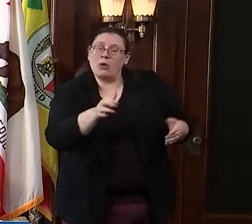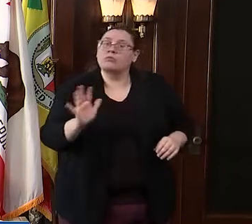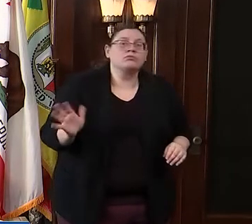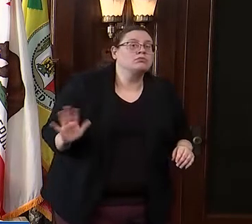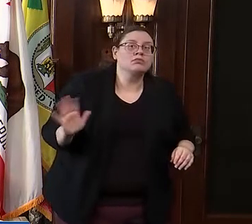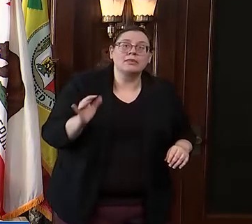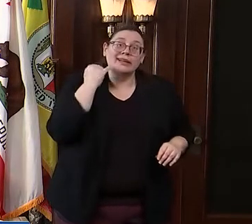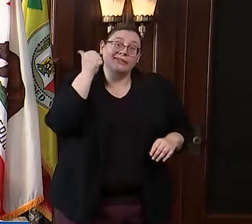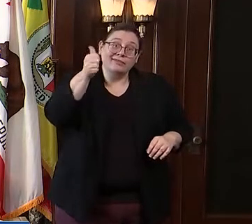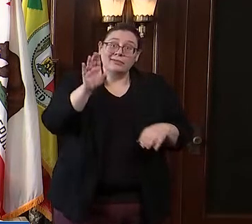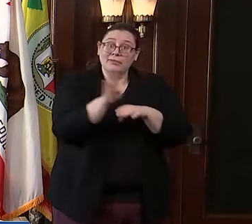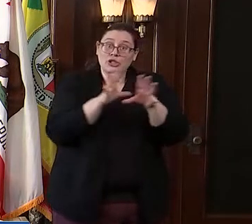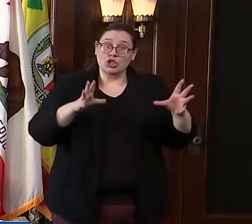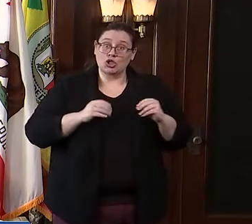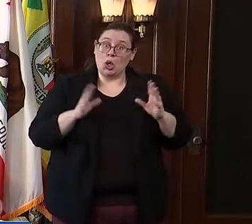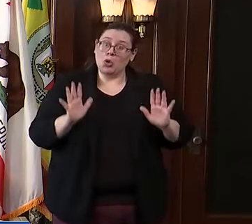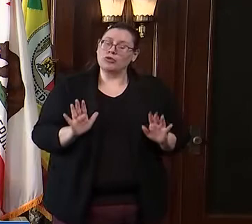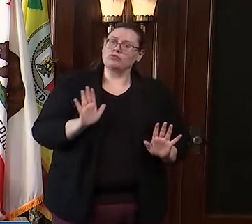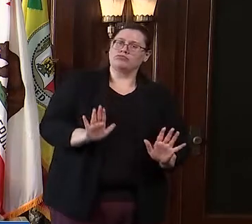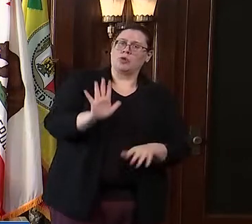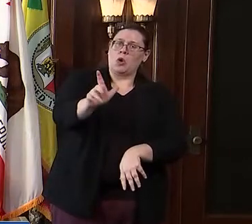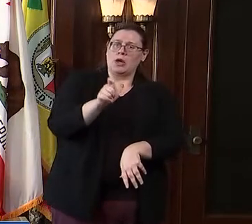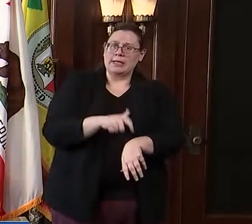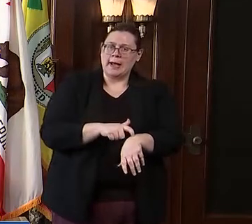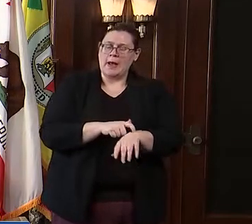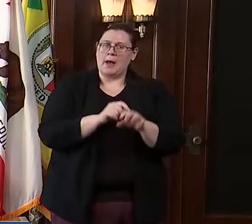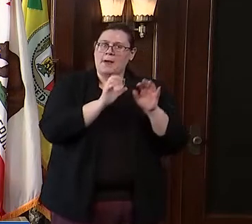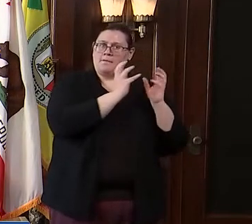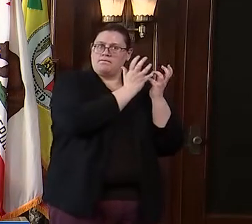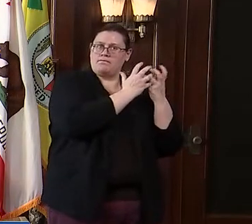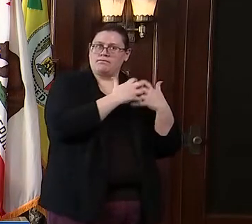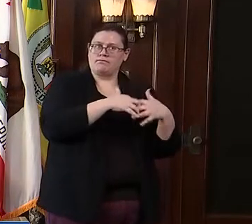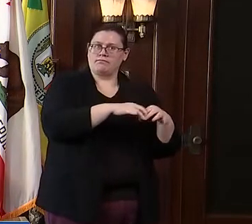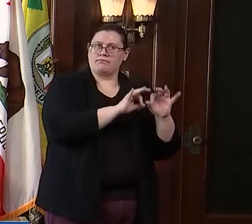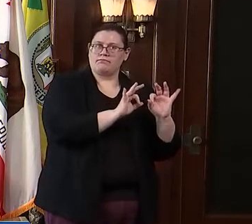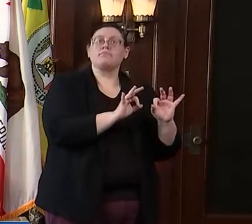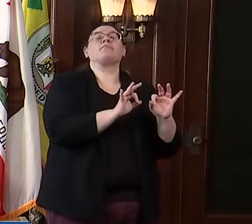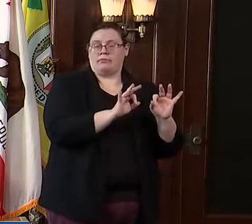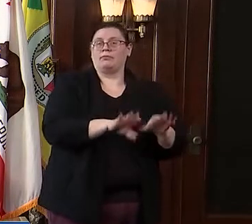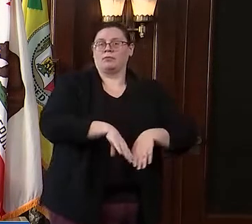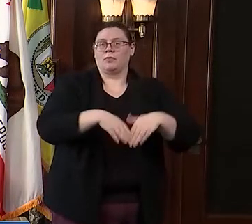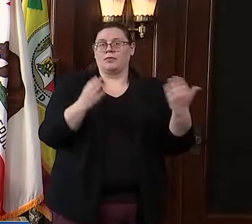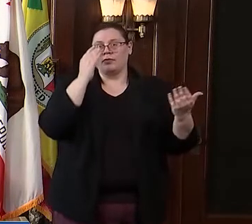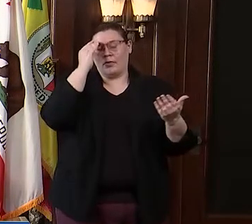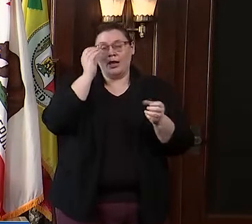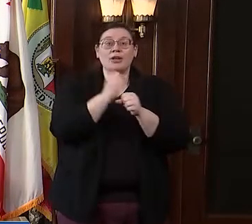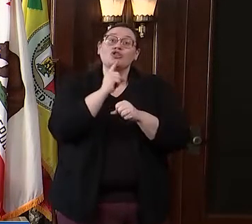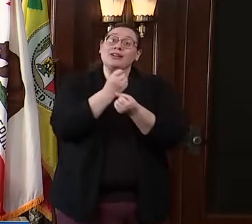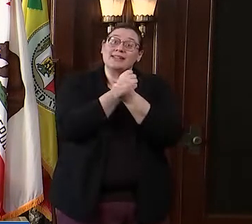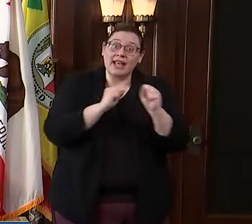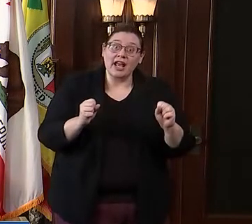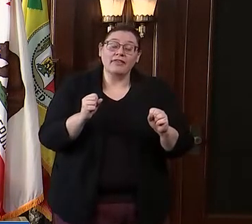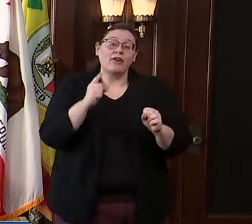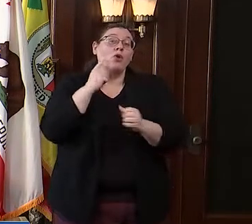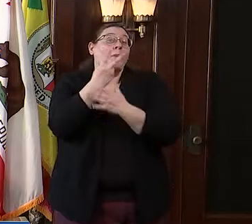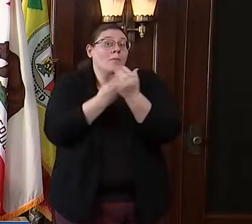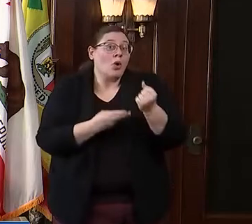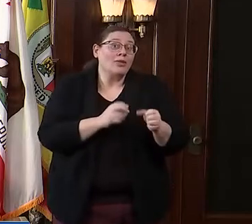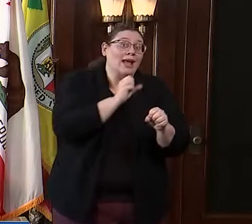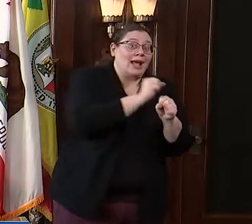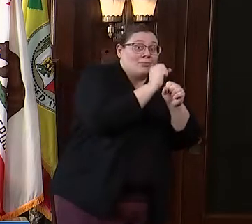if you're a business owner, take your time to get it right. Make sure you're safe for your customers and for your